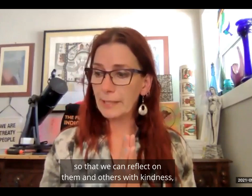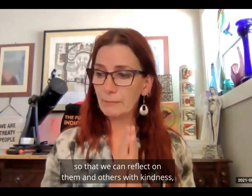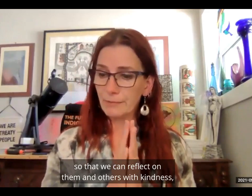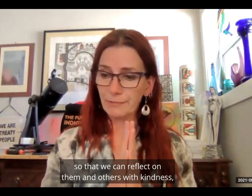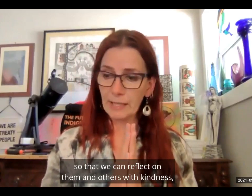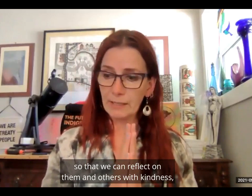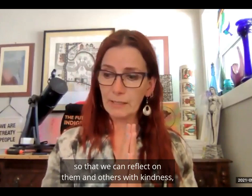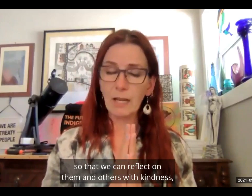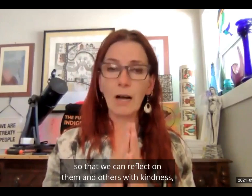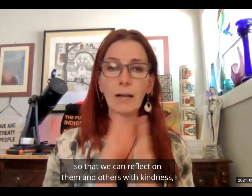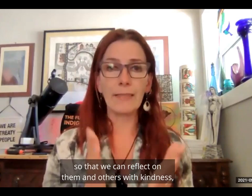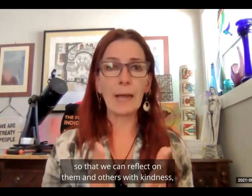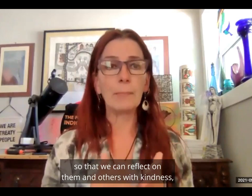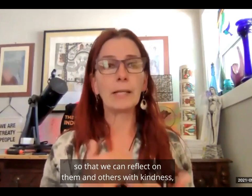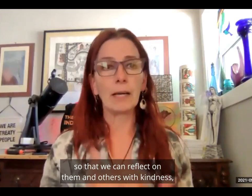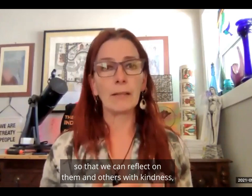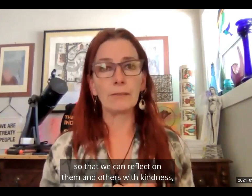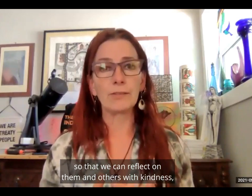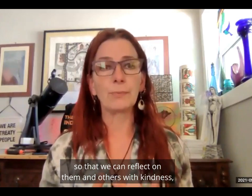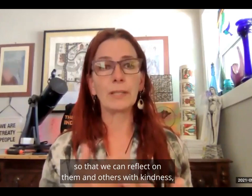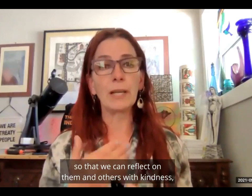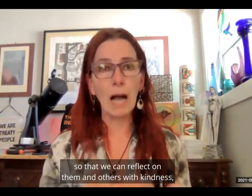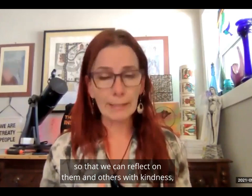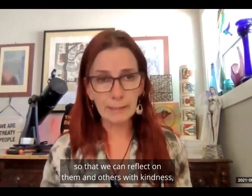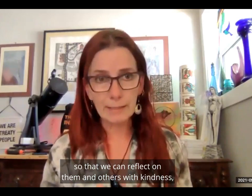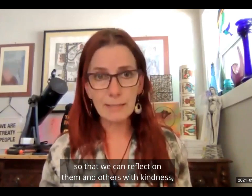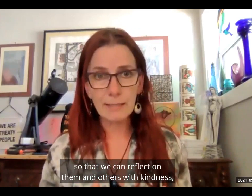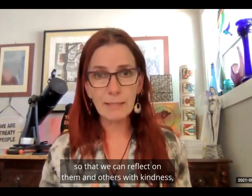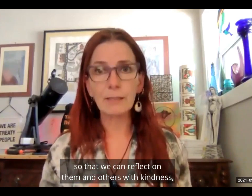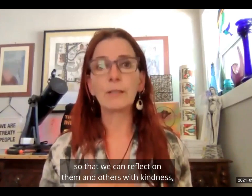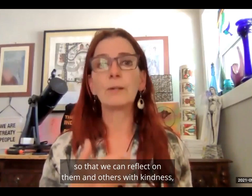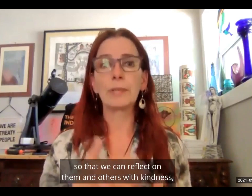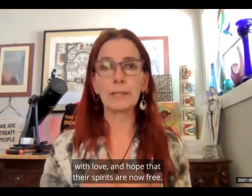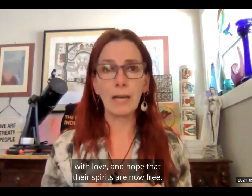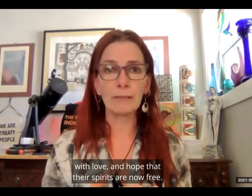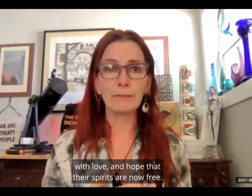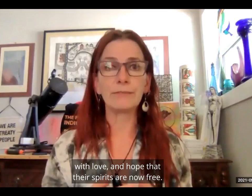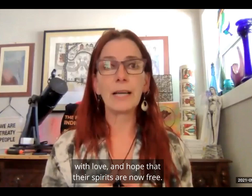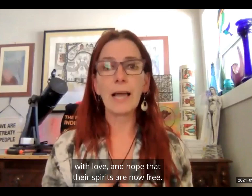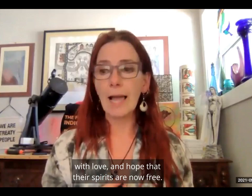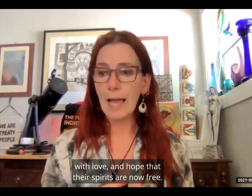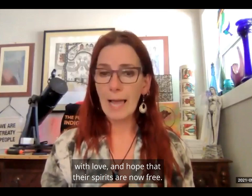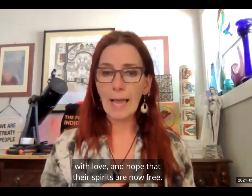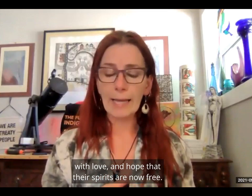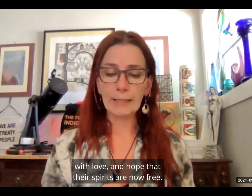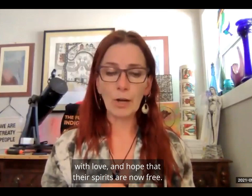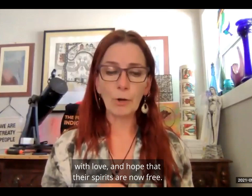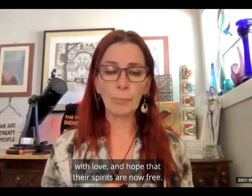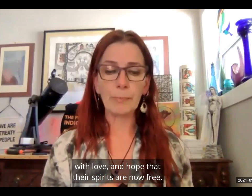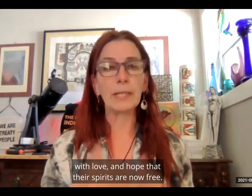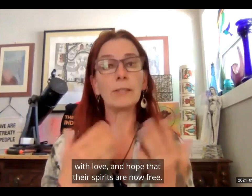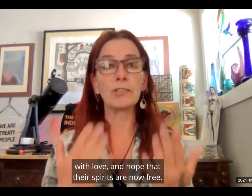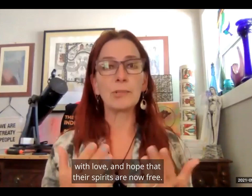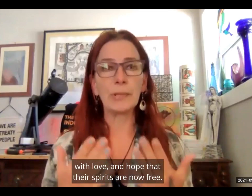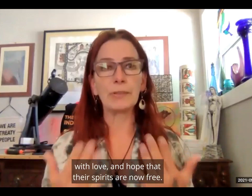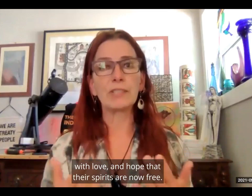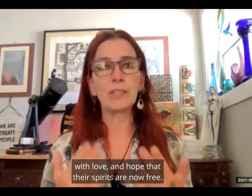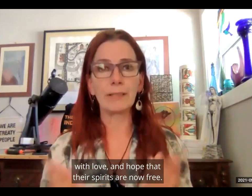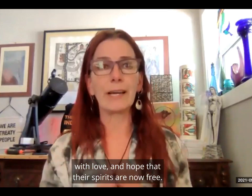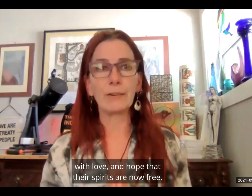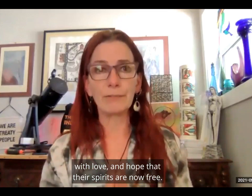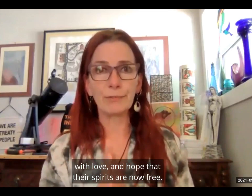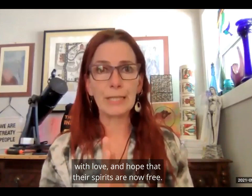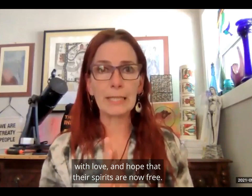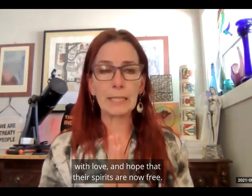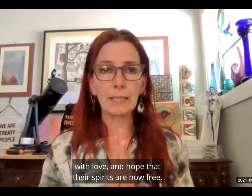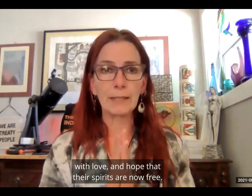so that we can reflect on them and others with kindness, with love, and hope that their spirits